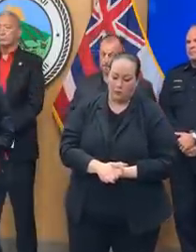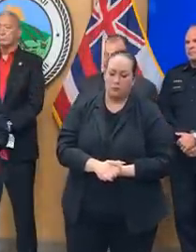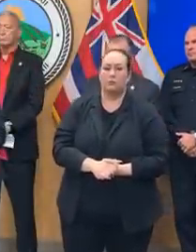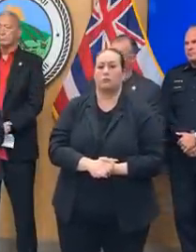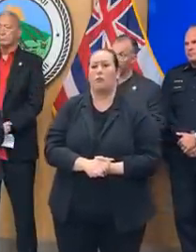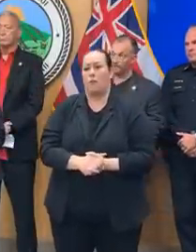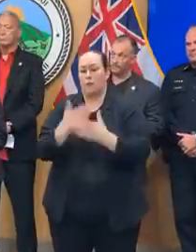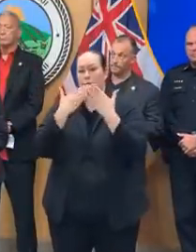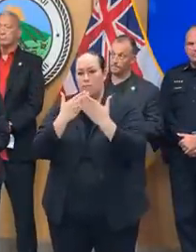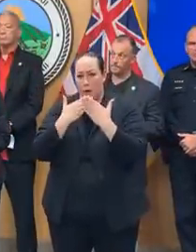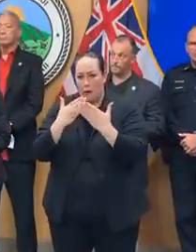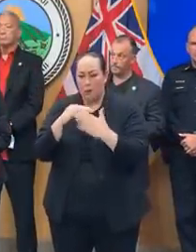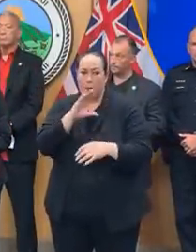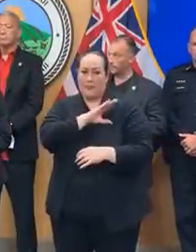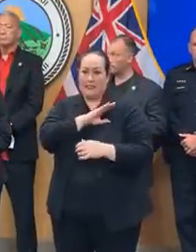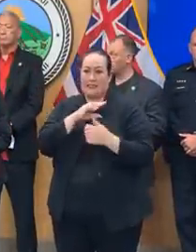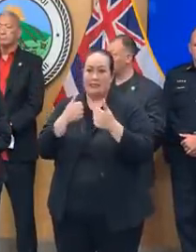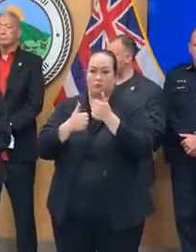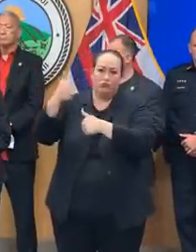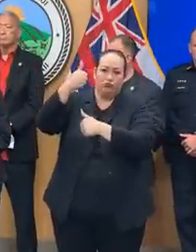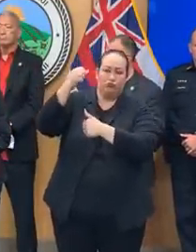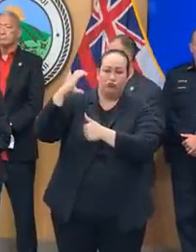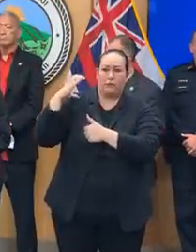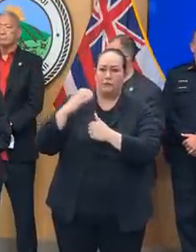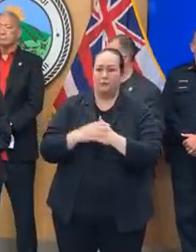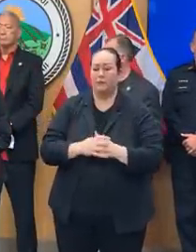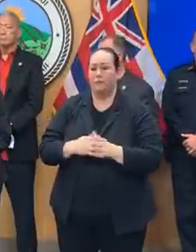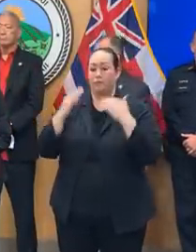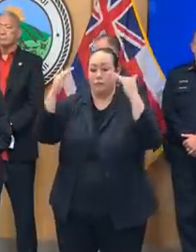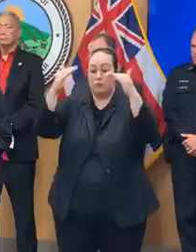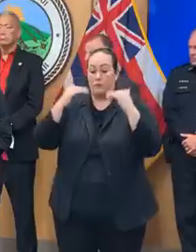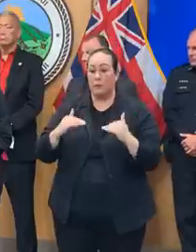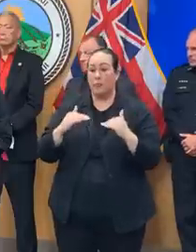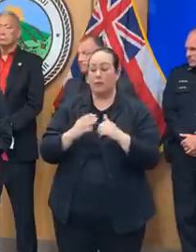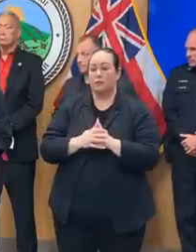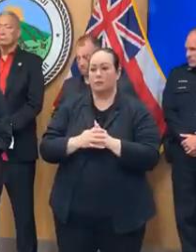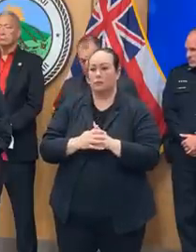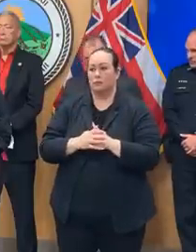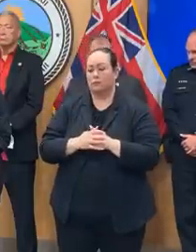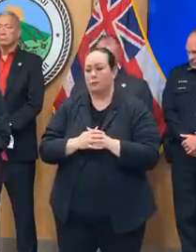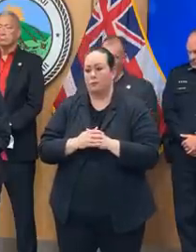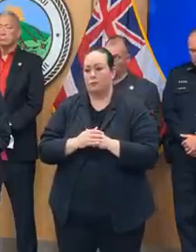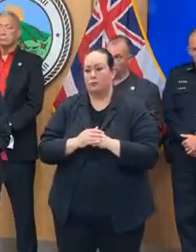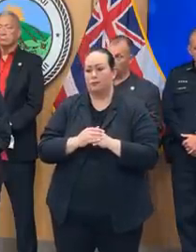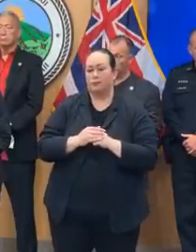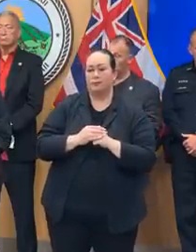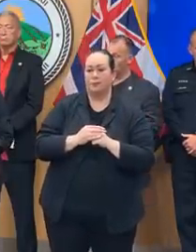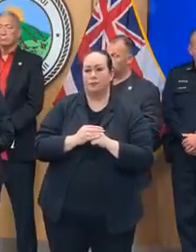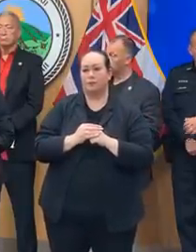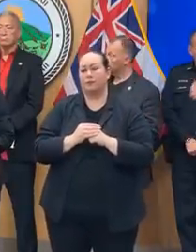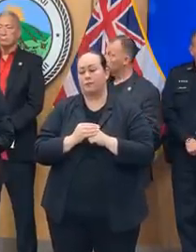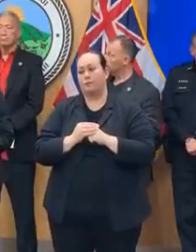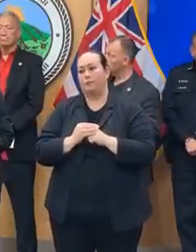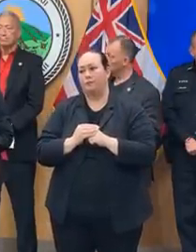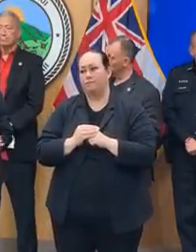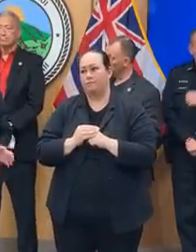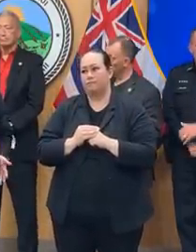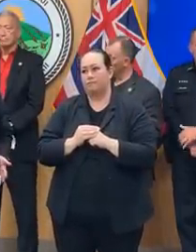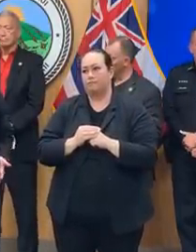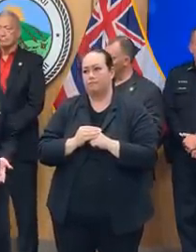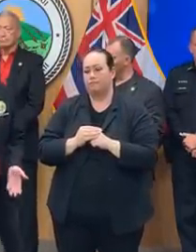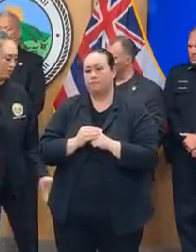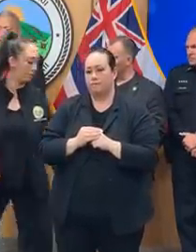Mahalo, Chief Pelletier. Next, Brigadier General Steve Logan, Dual Status Commander of Joint Task